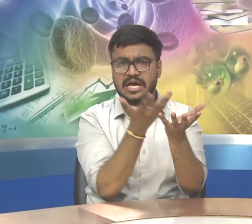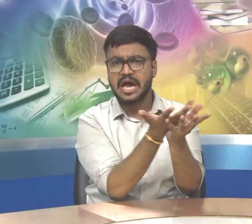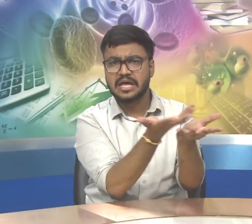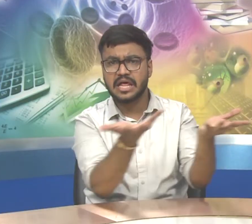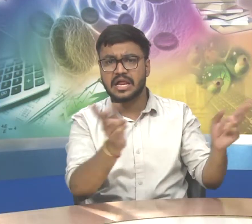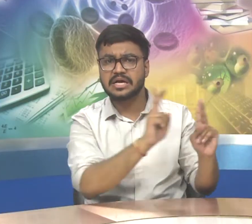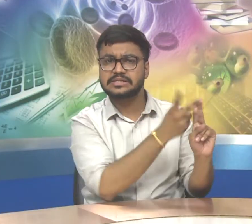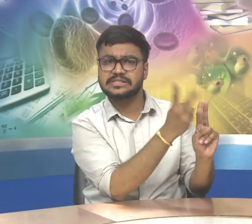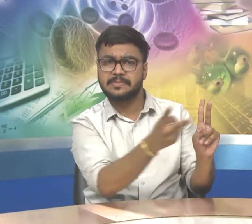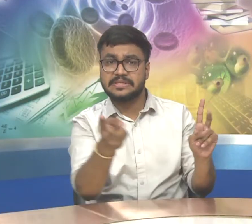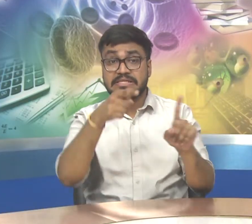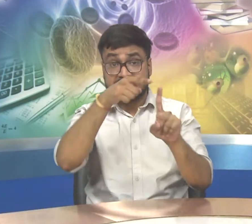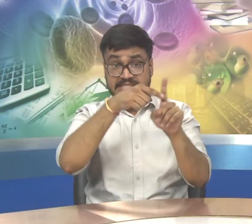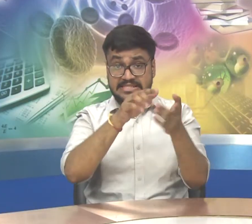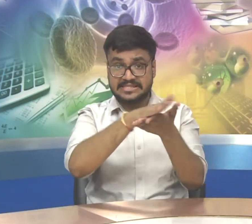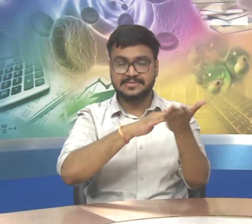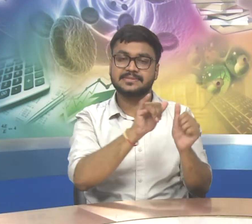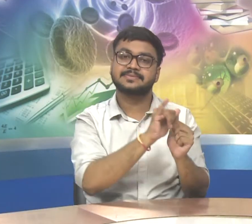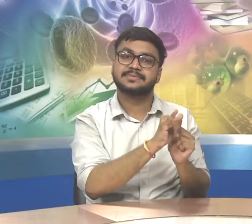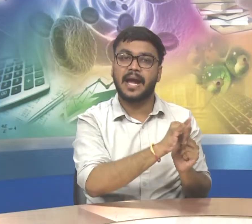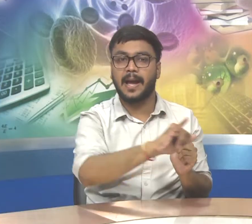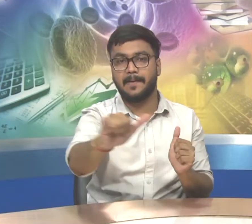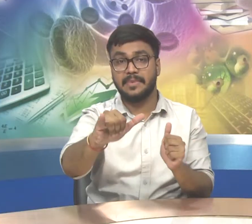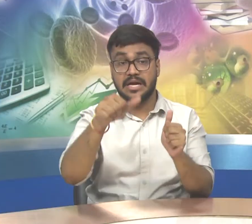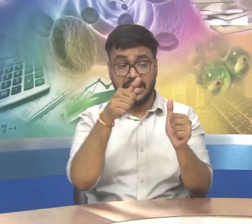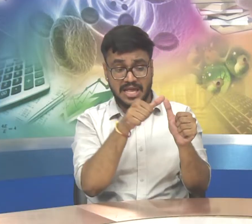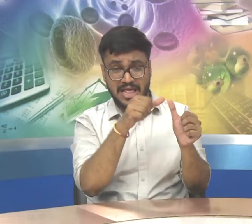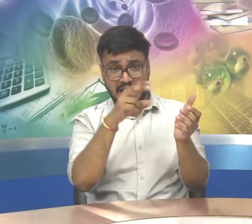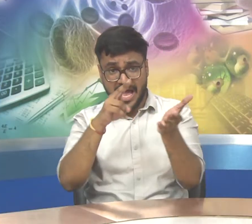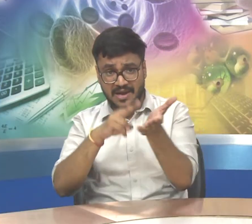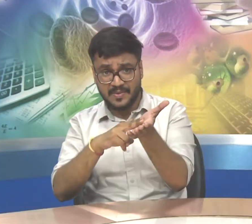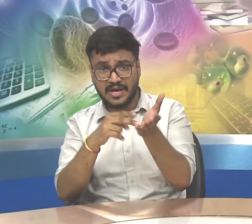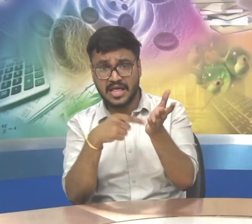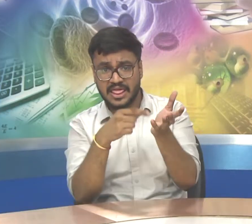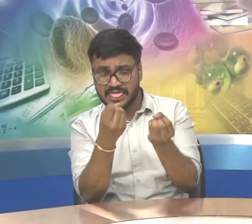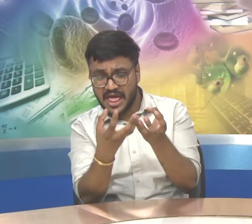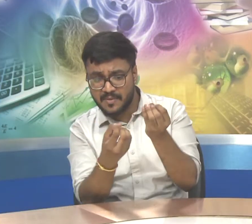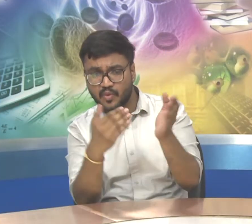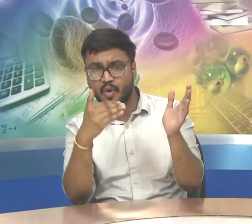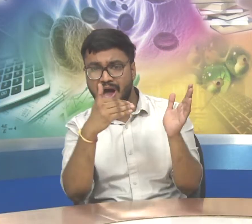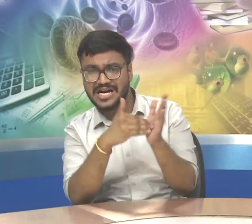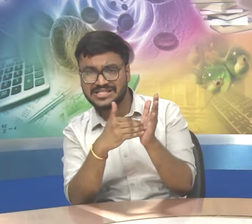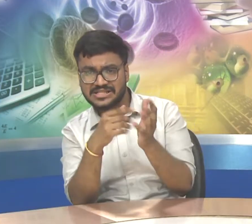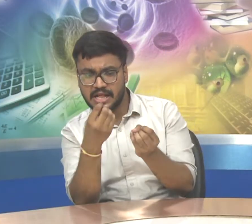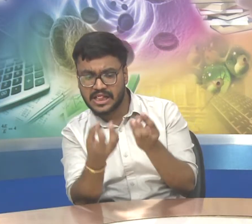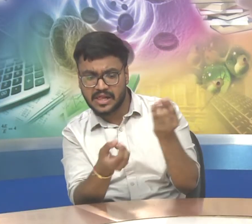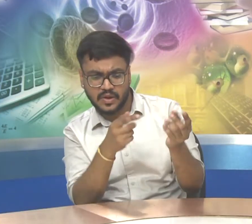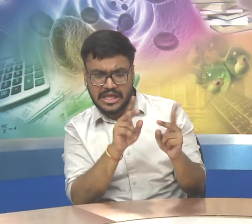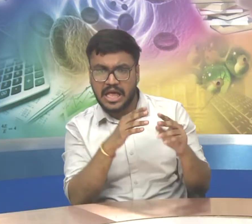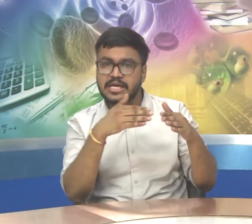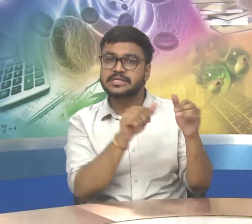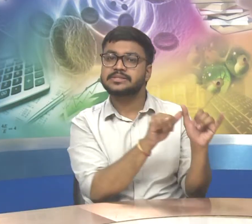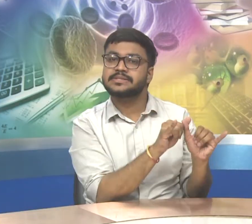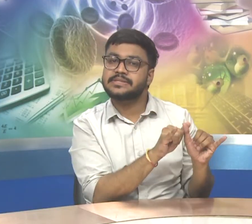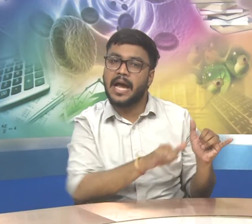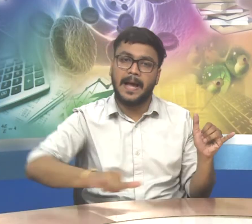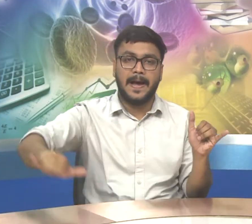Atoms of the same element that have same atomic number, which is Z,